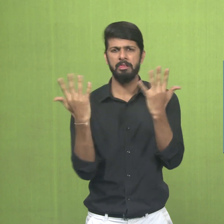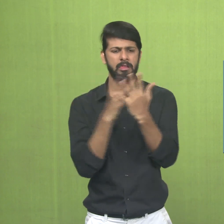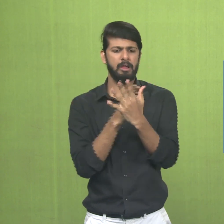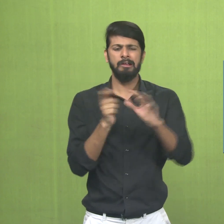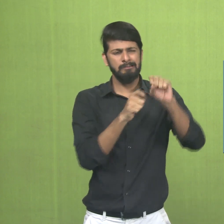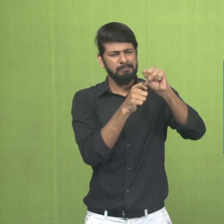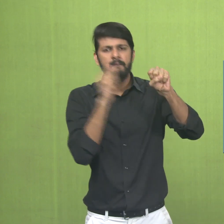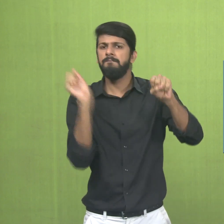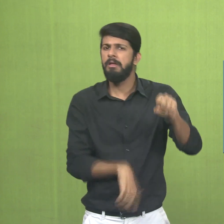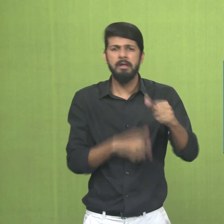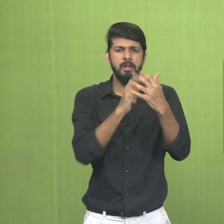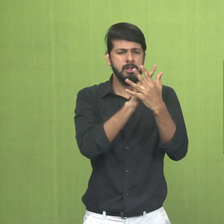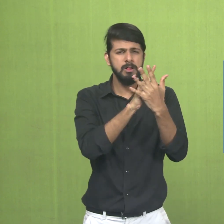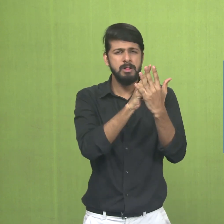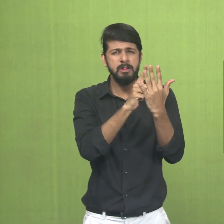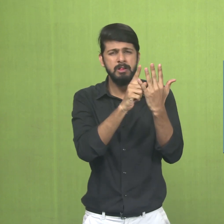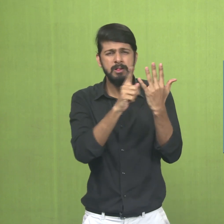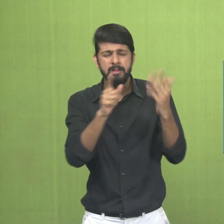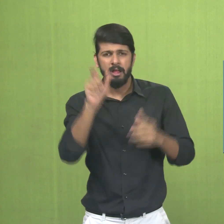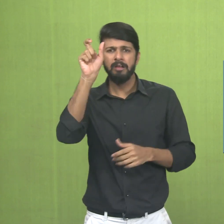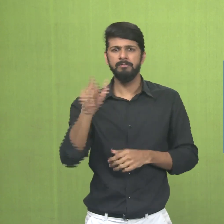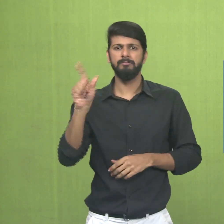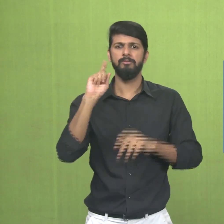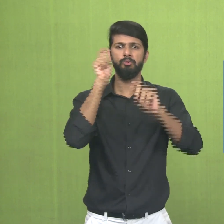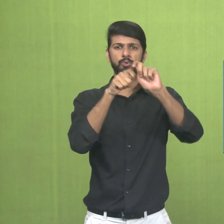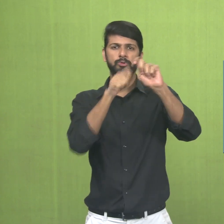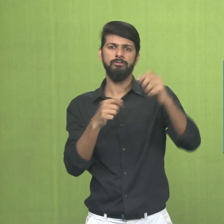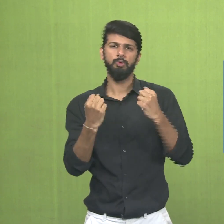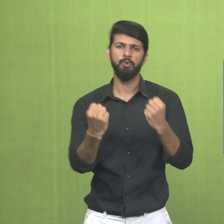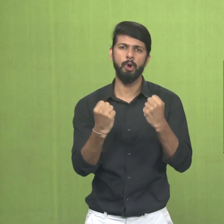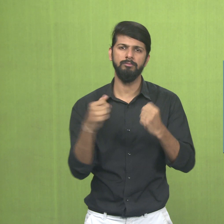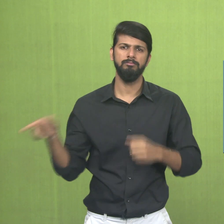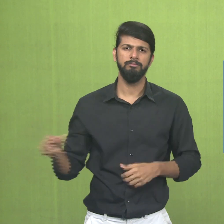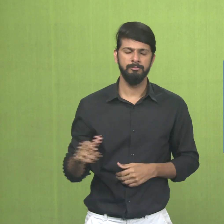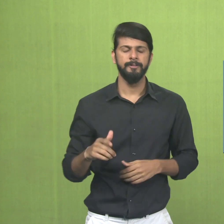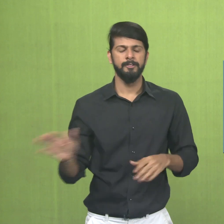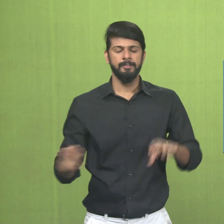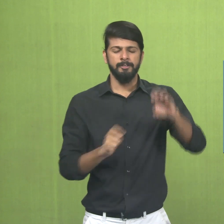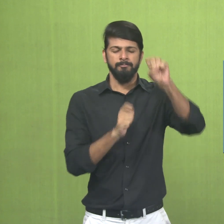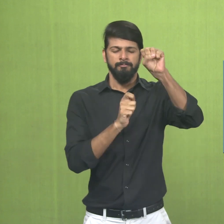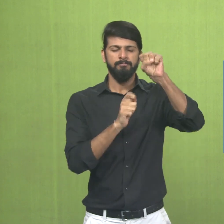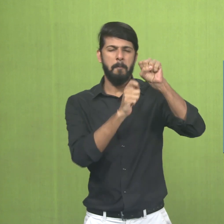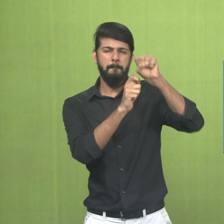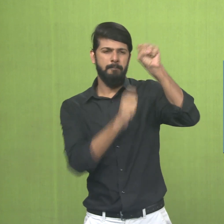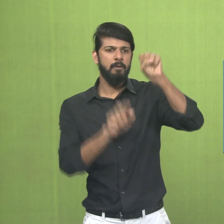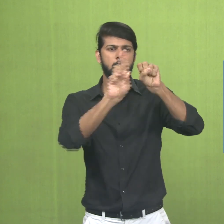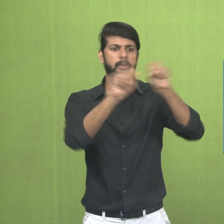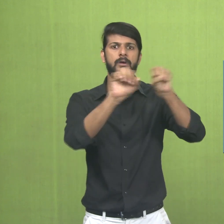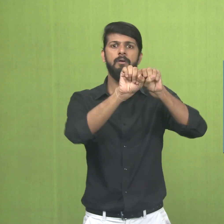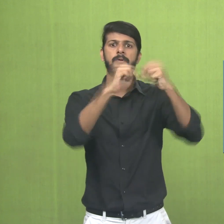which had to be broken in order to win the competition. Ram was able to break the bow. The